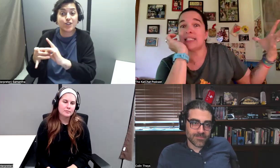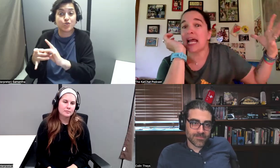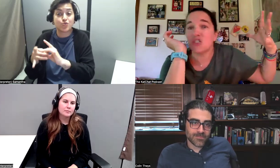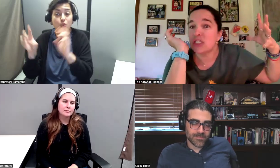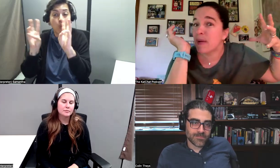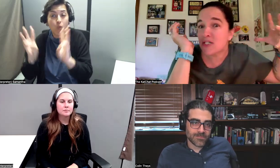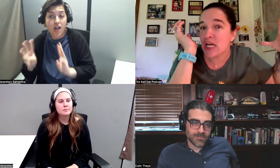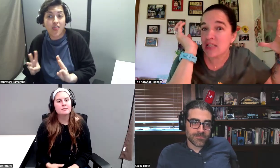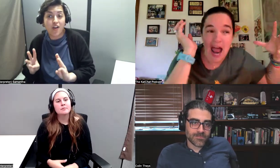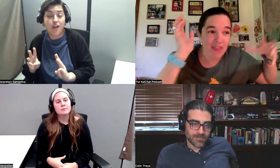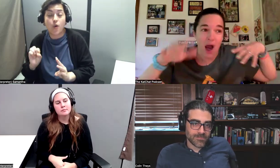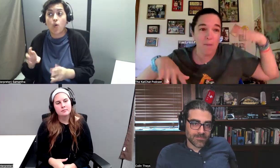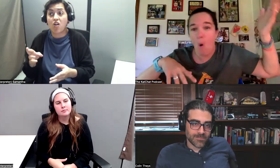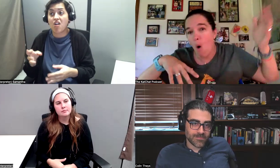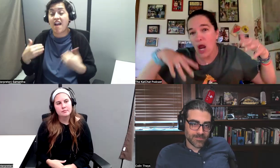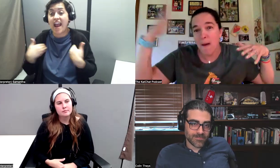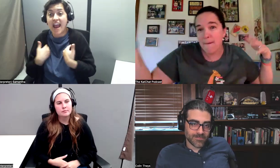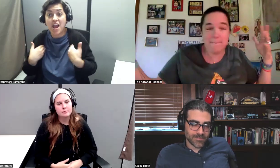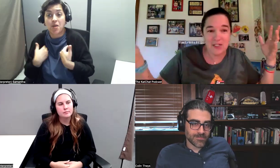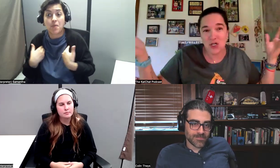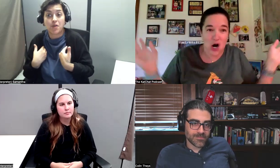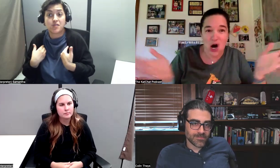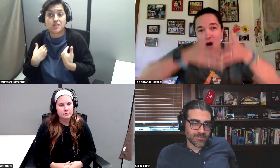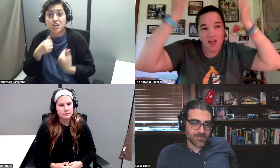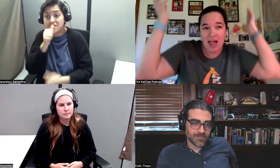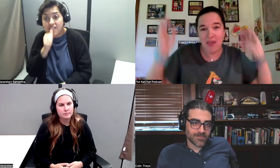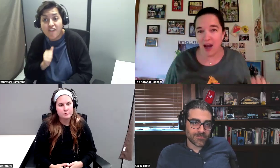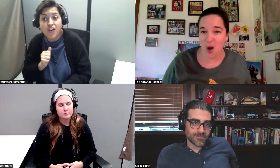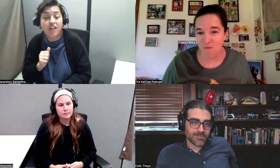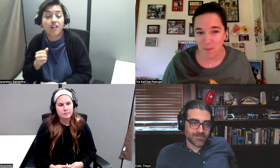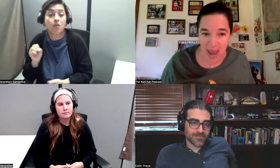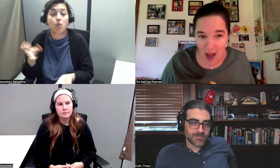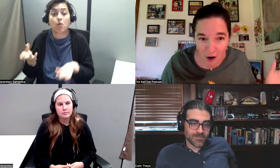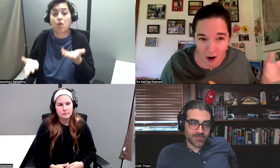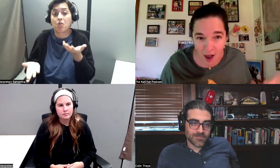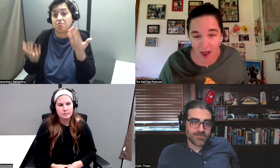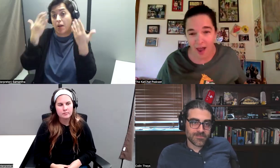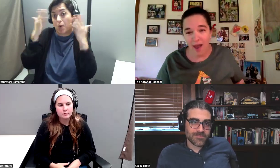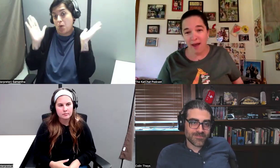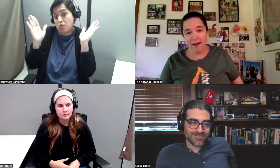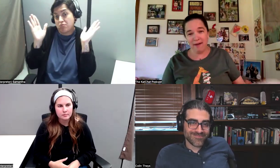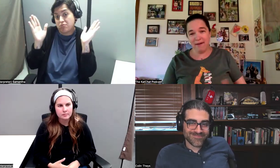or endangered species, and then the boy meet girl, and then go from there.